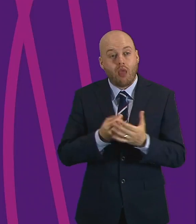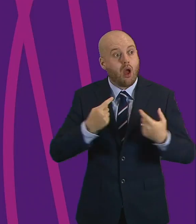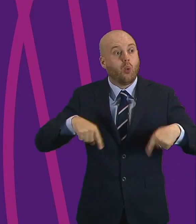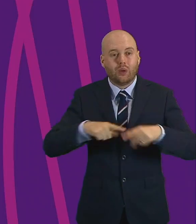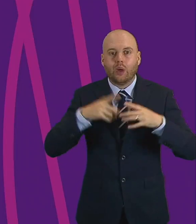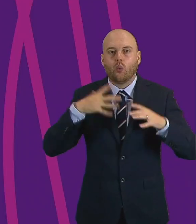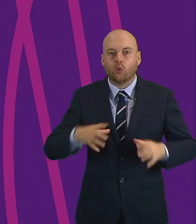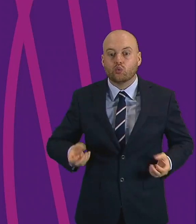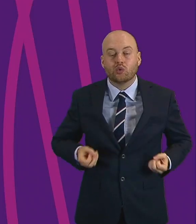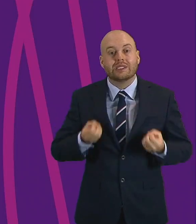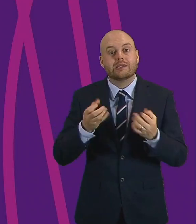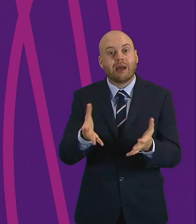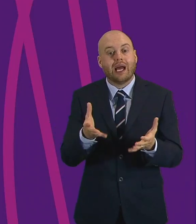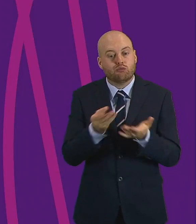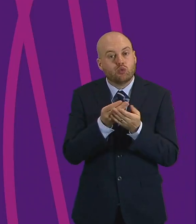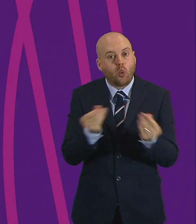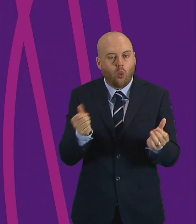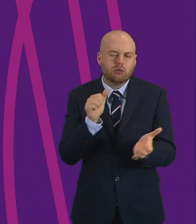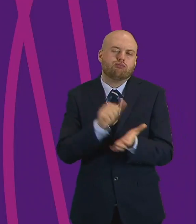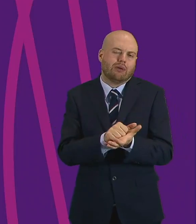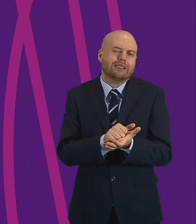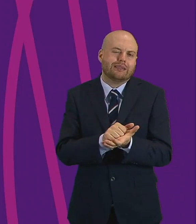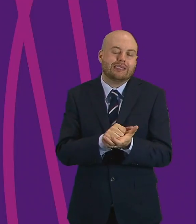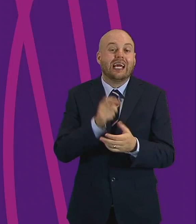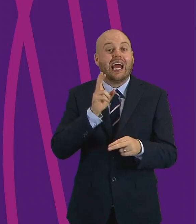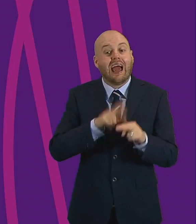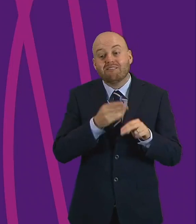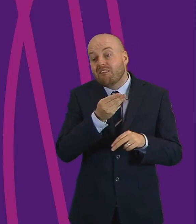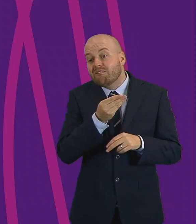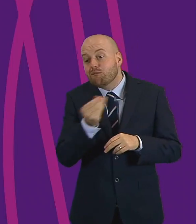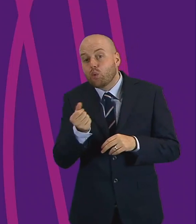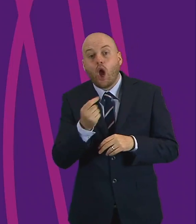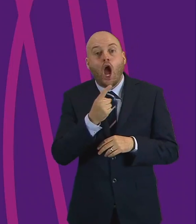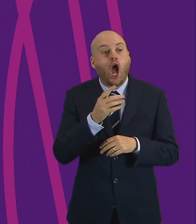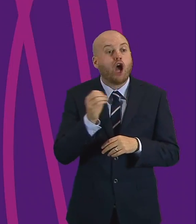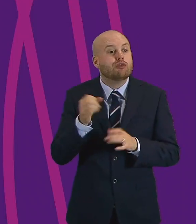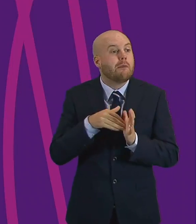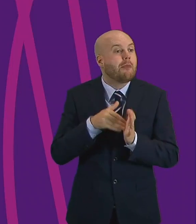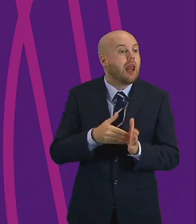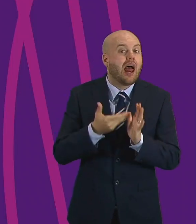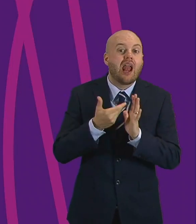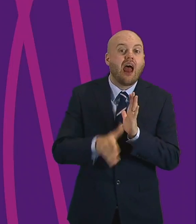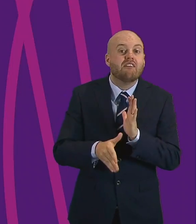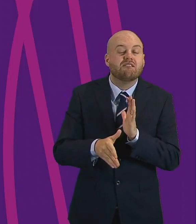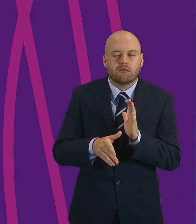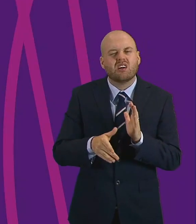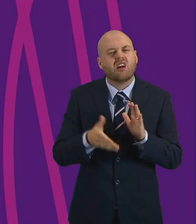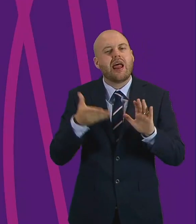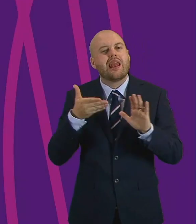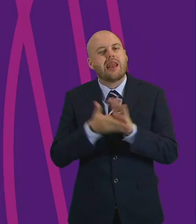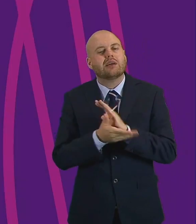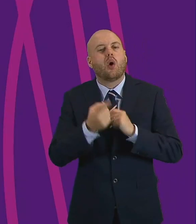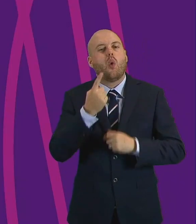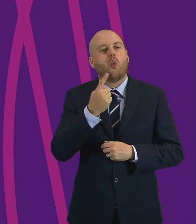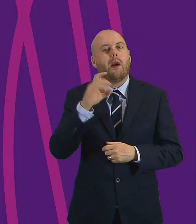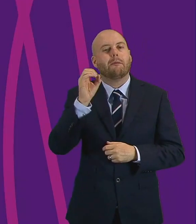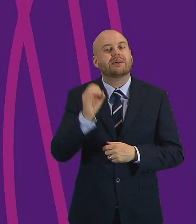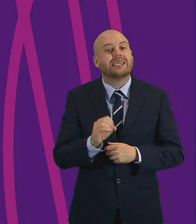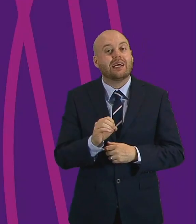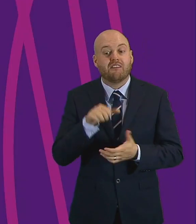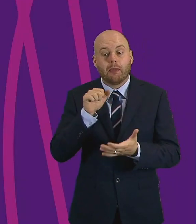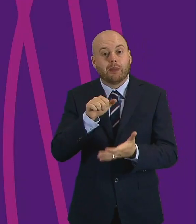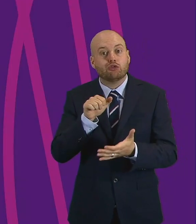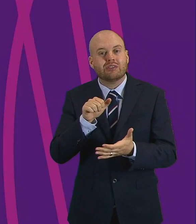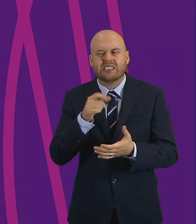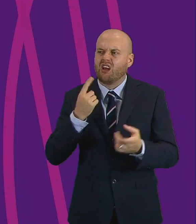all of these resources. And if there was a few hundred million left at the end of the year, less than 1% of the budget, there was immediate criticism of